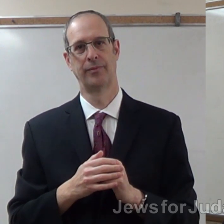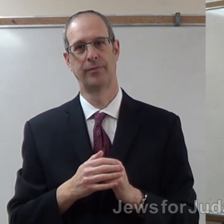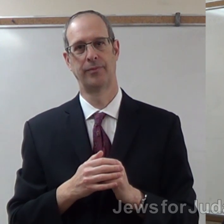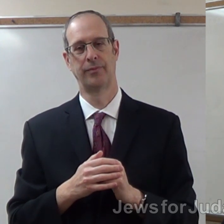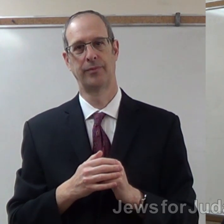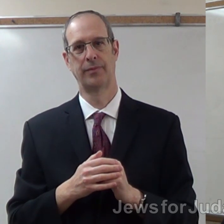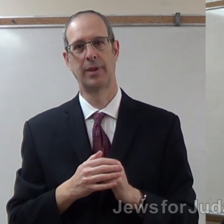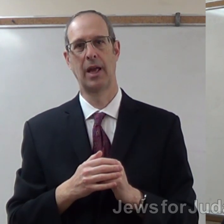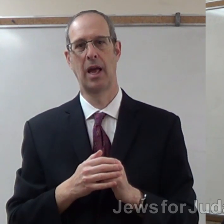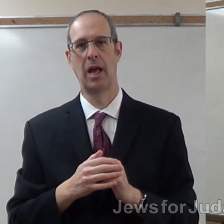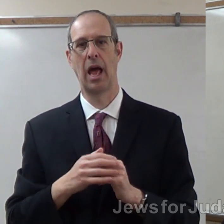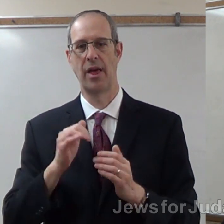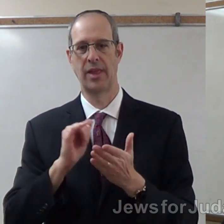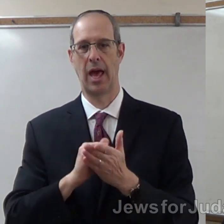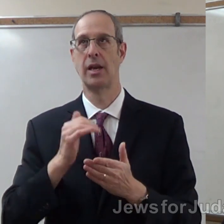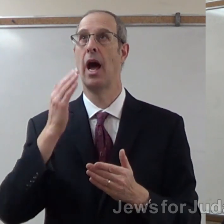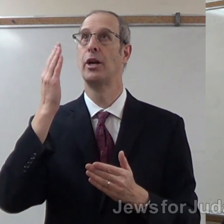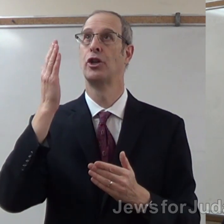that Hashem